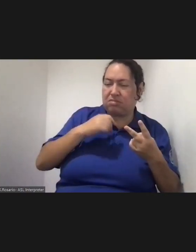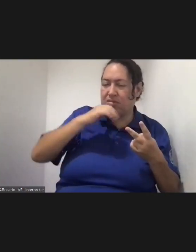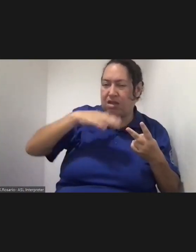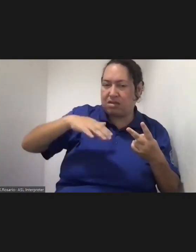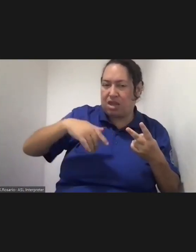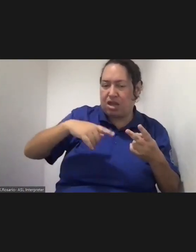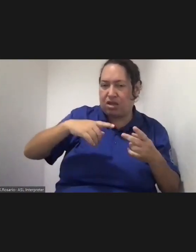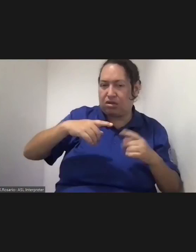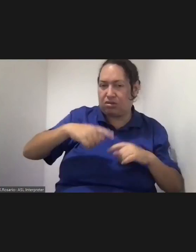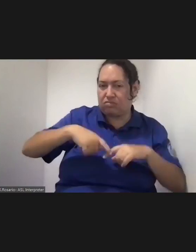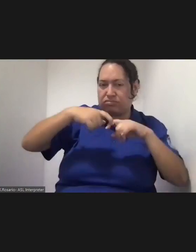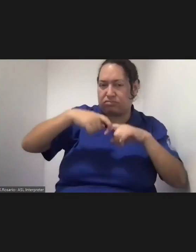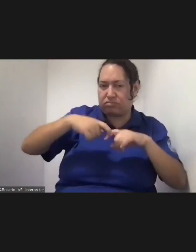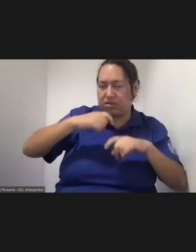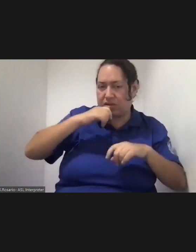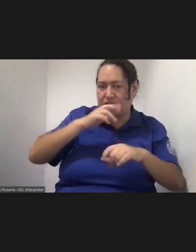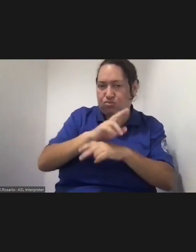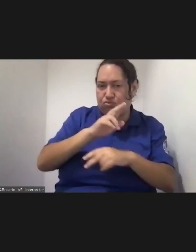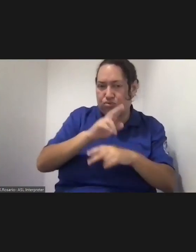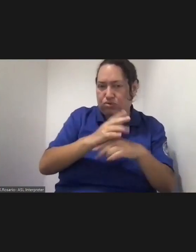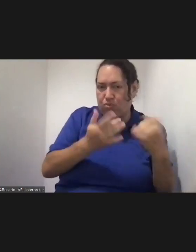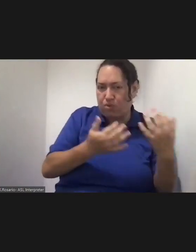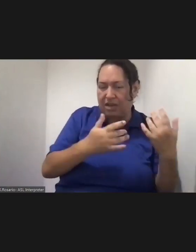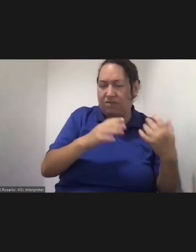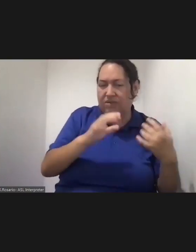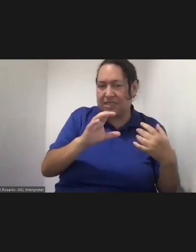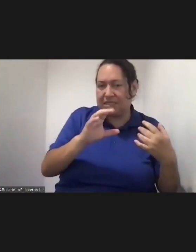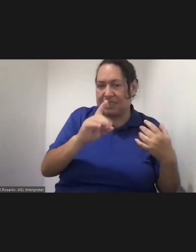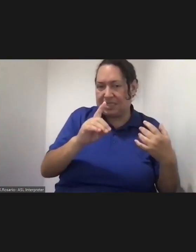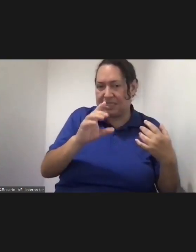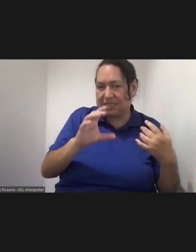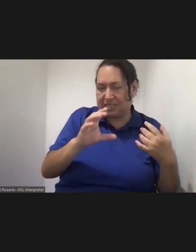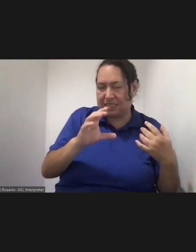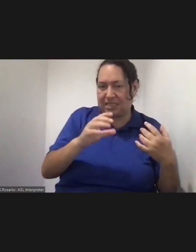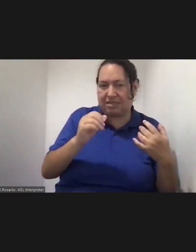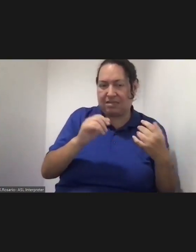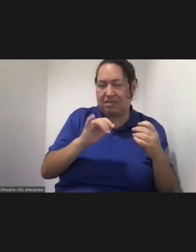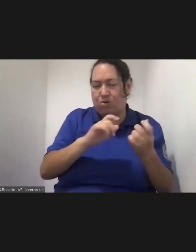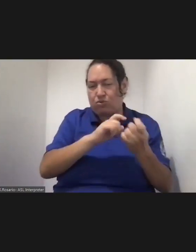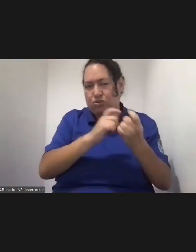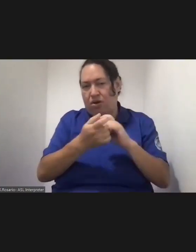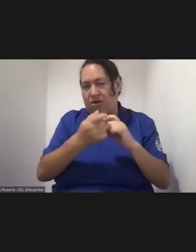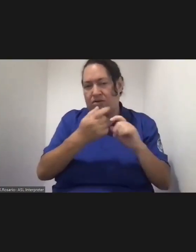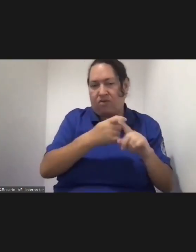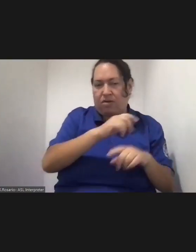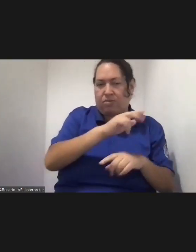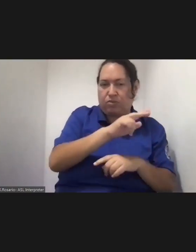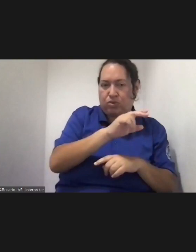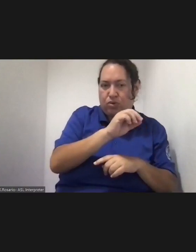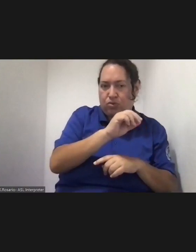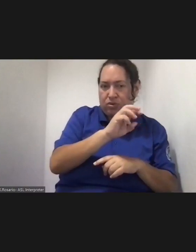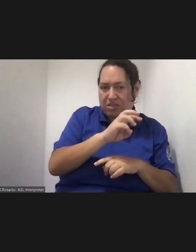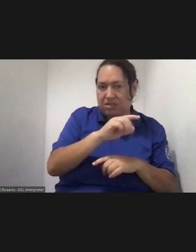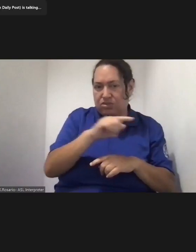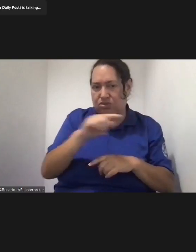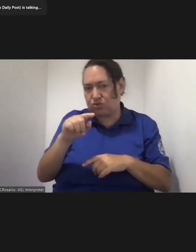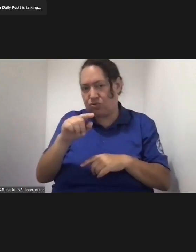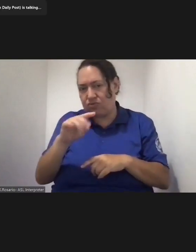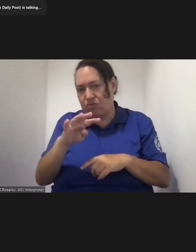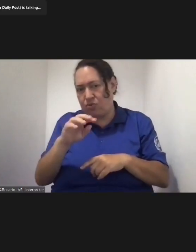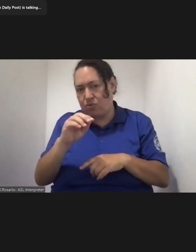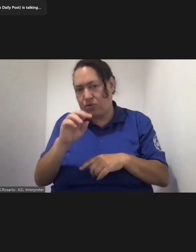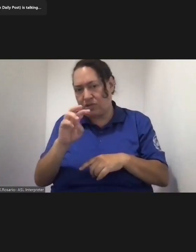waiting for further guidance from CDC. So that was the change from 306 to 406. Thank you. So